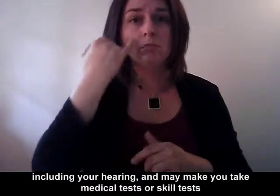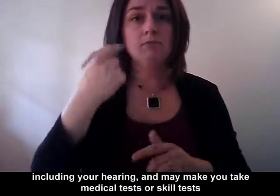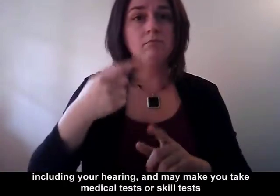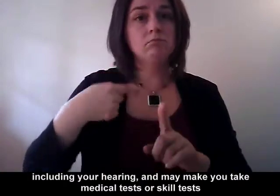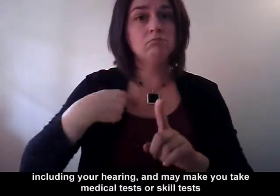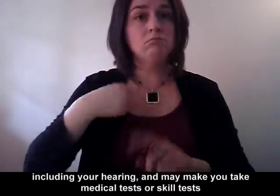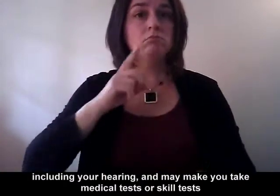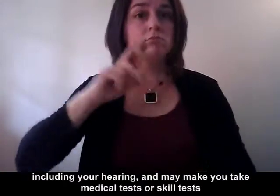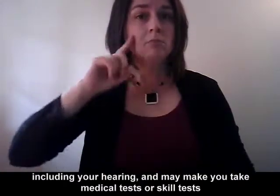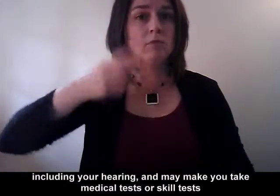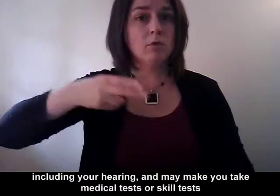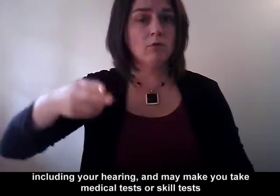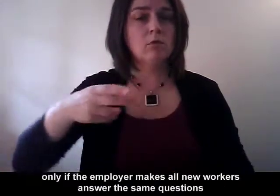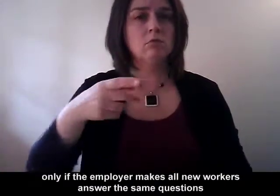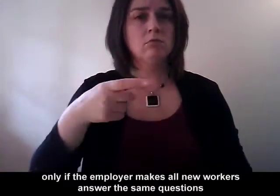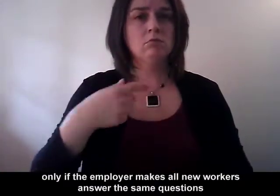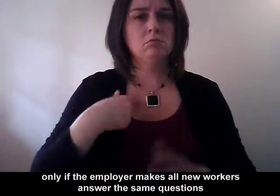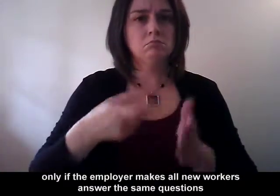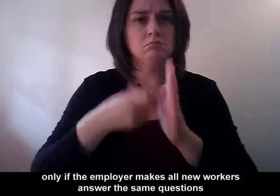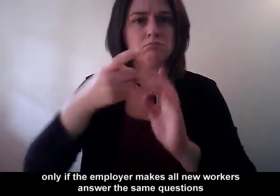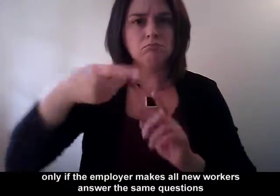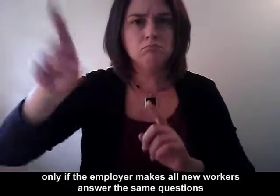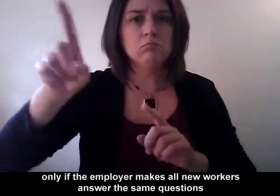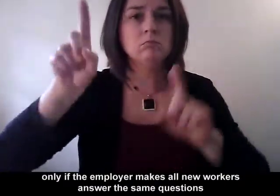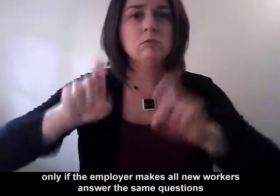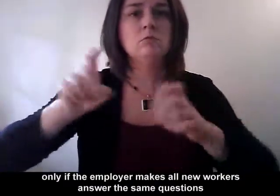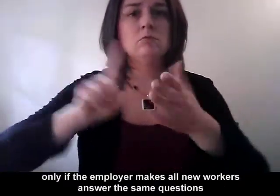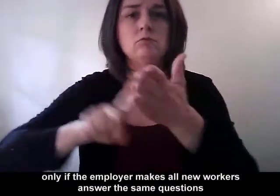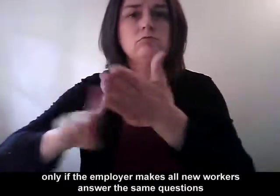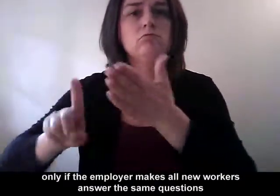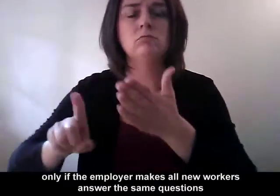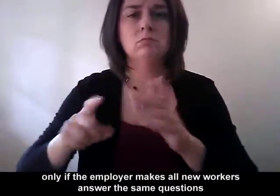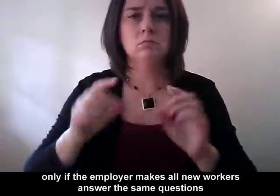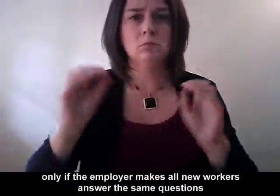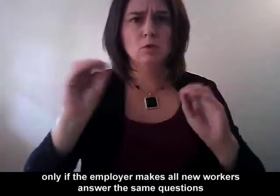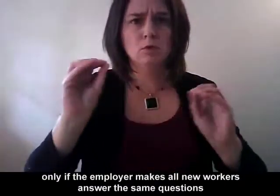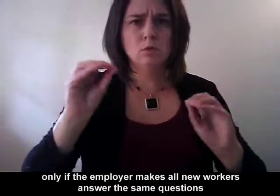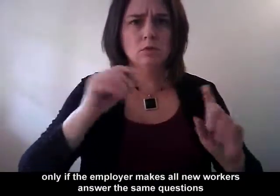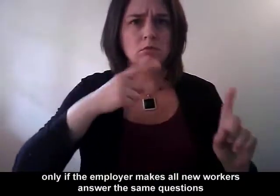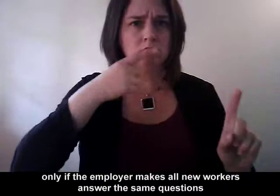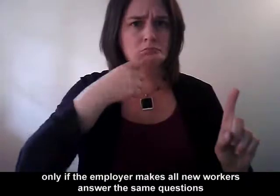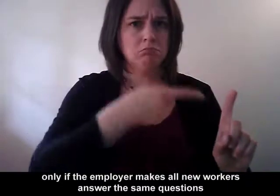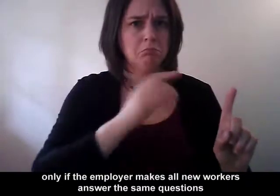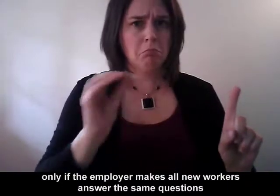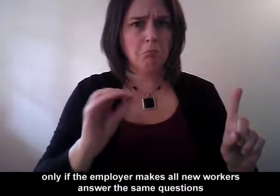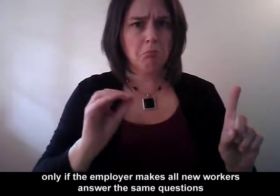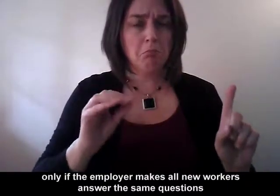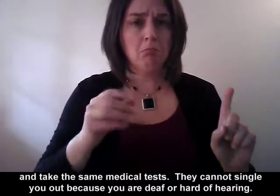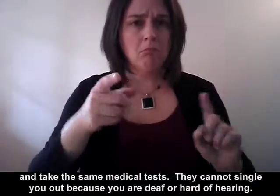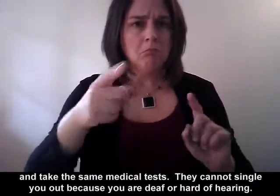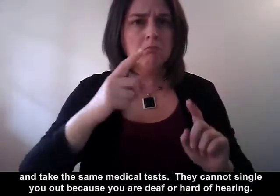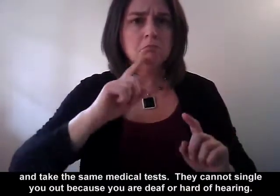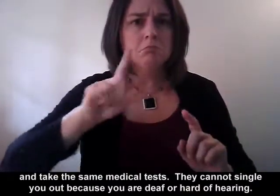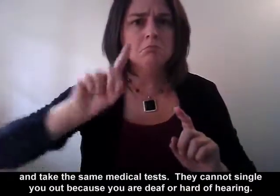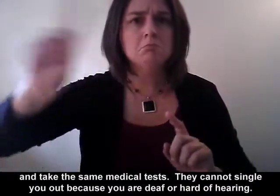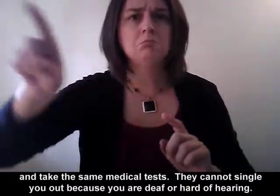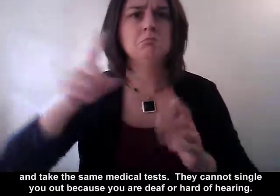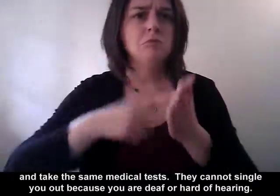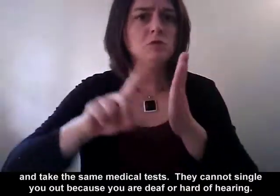tests only if the employer makes all new workers answer the same questions and take the same